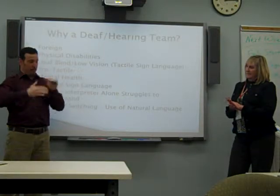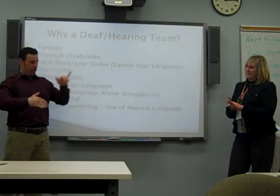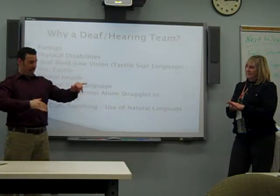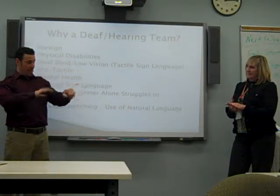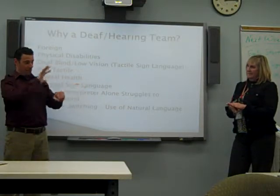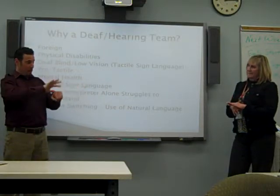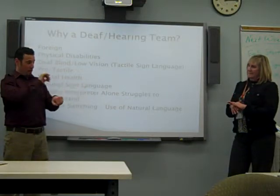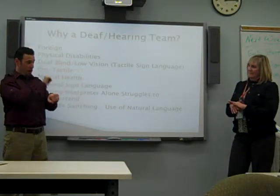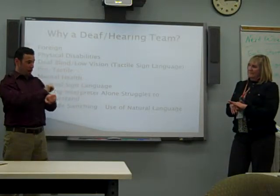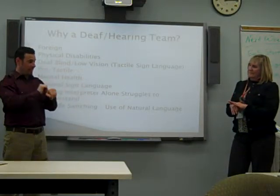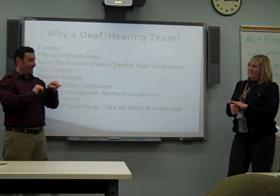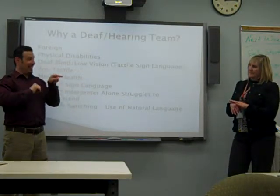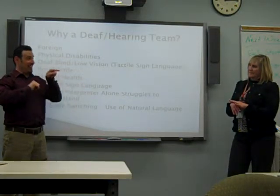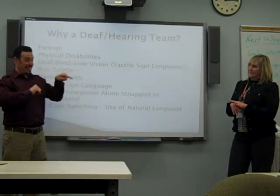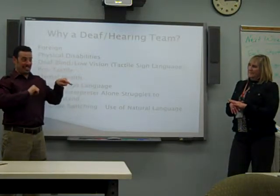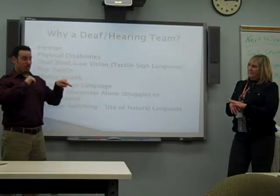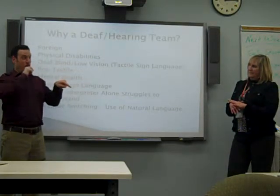So that can be a headache.